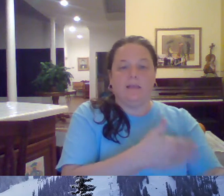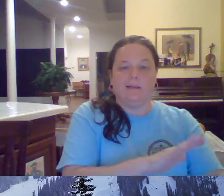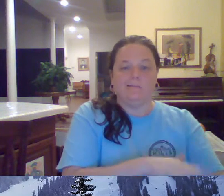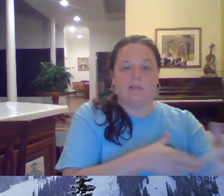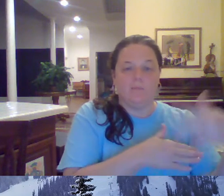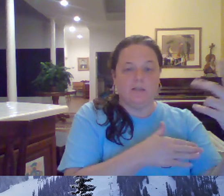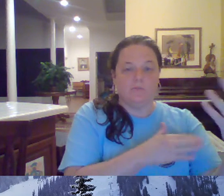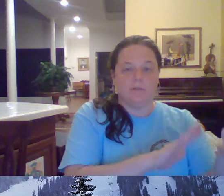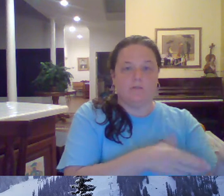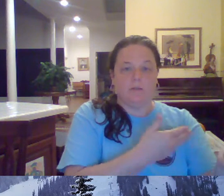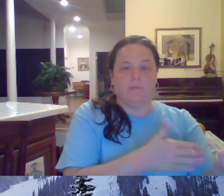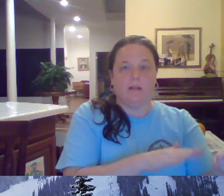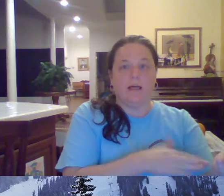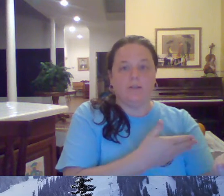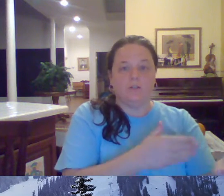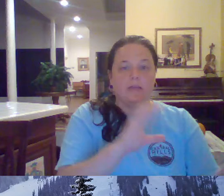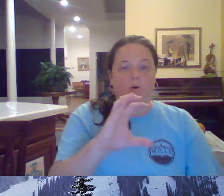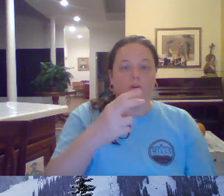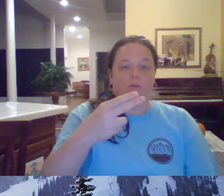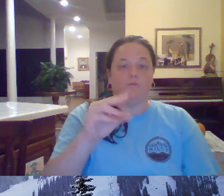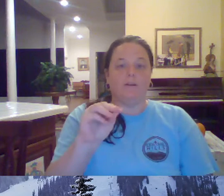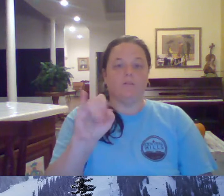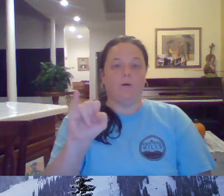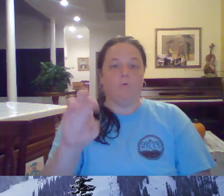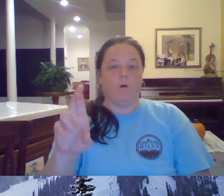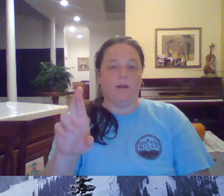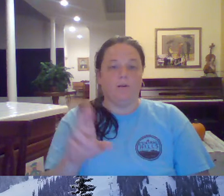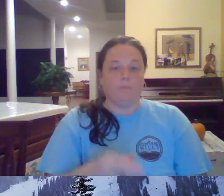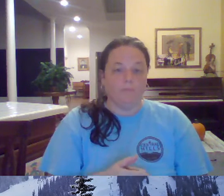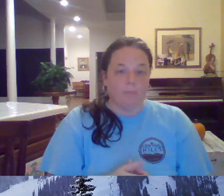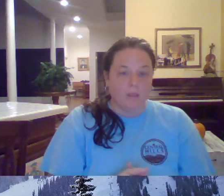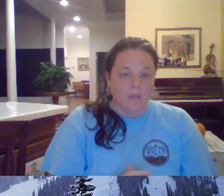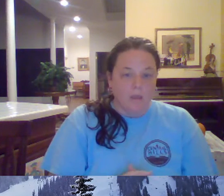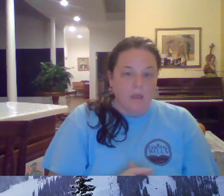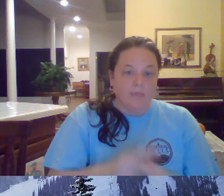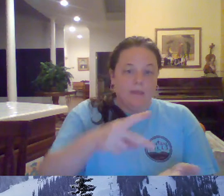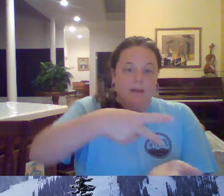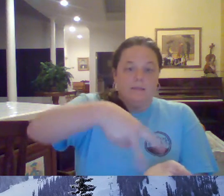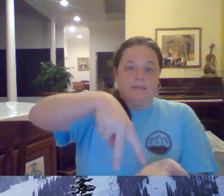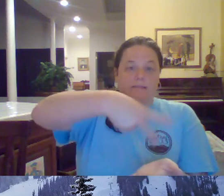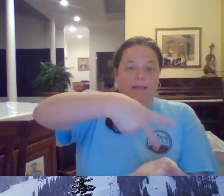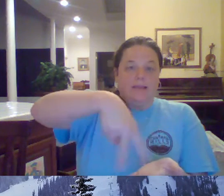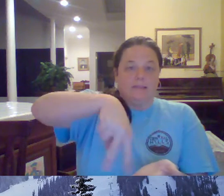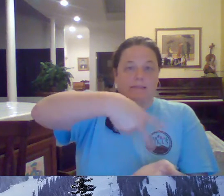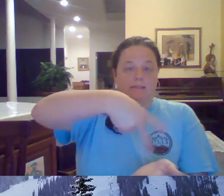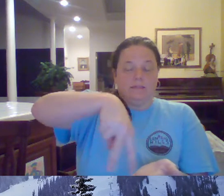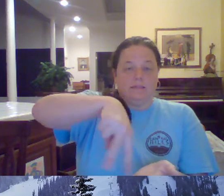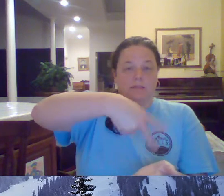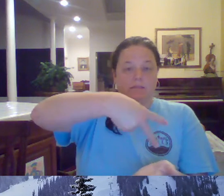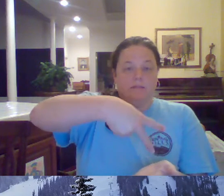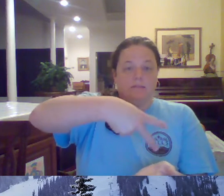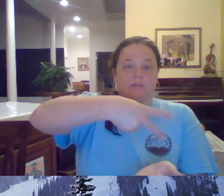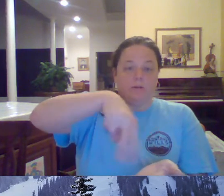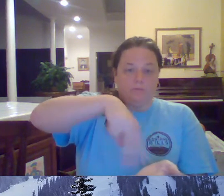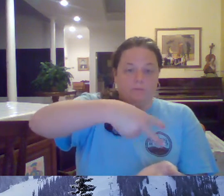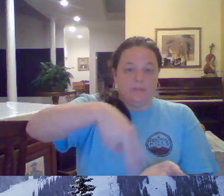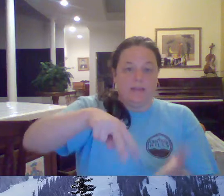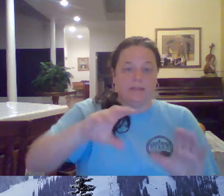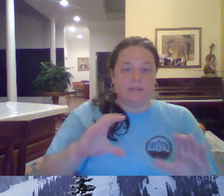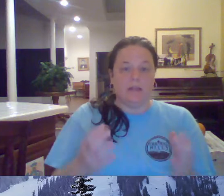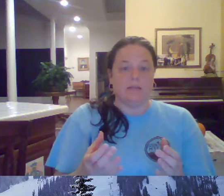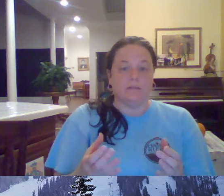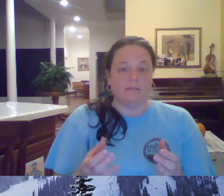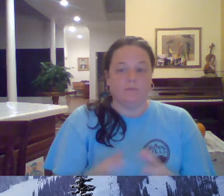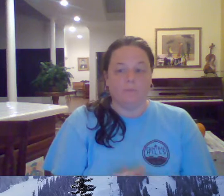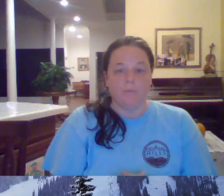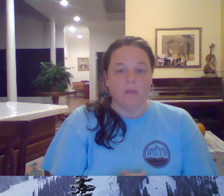Choir or singing. Same thing as music. That would be a class you could take. Or you can fingerspell choir. Then dance. So